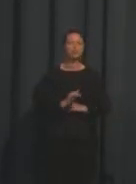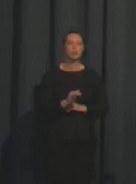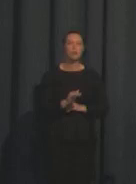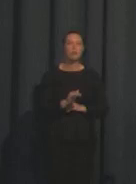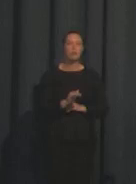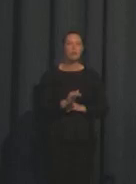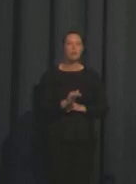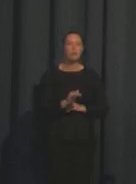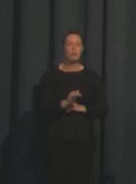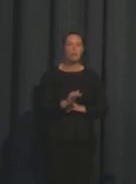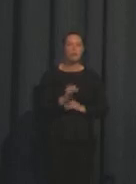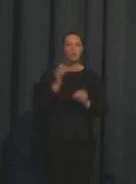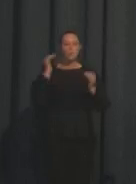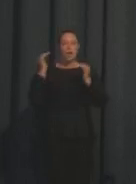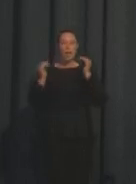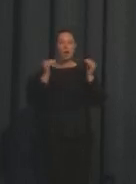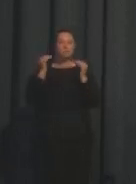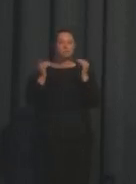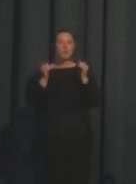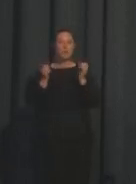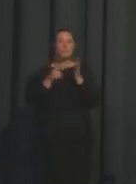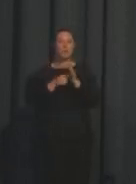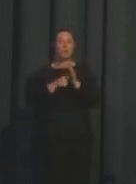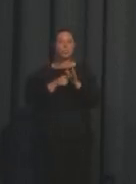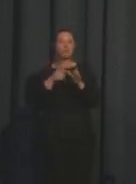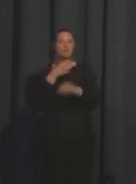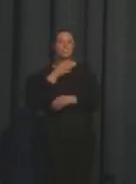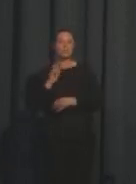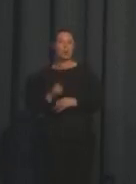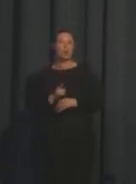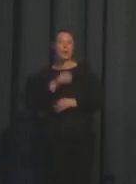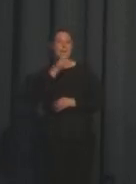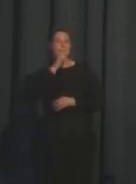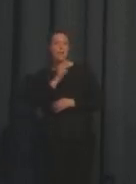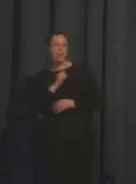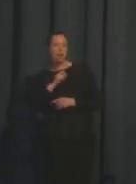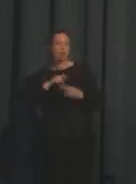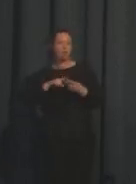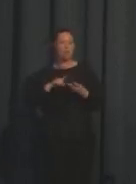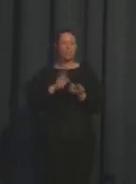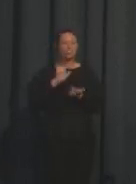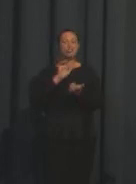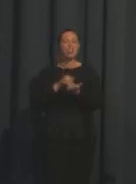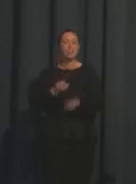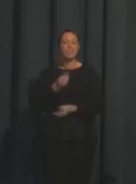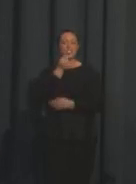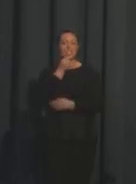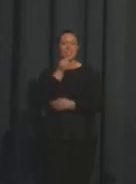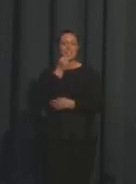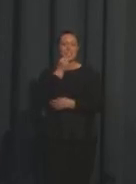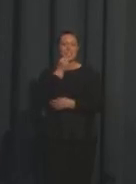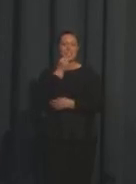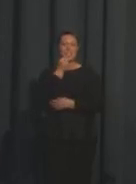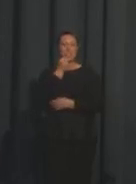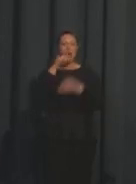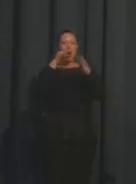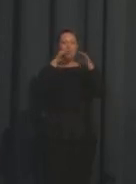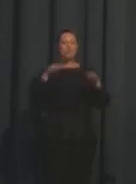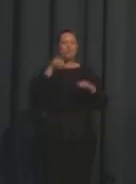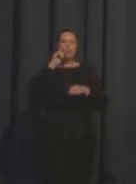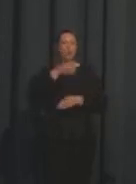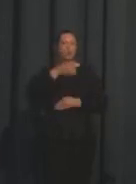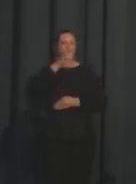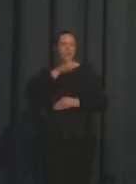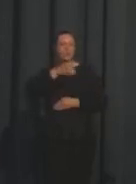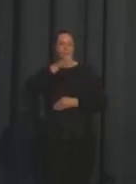in your community were being male, eating shellfish, drinking roof water, living in or regularly